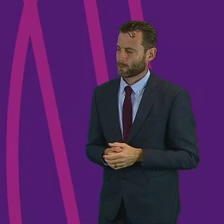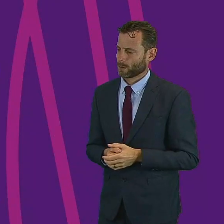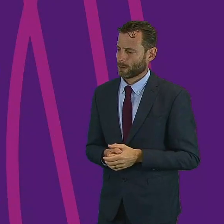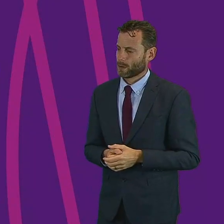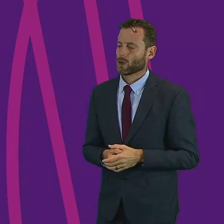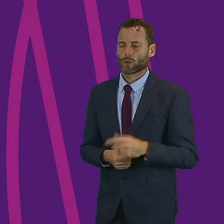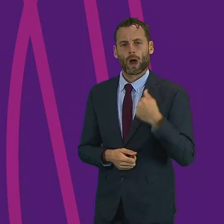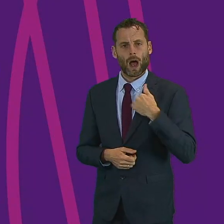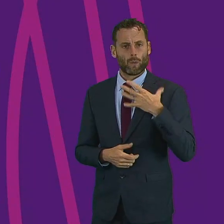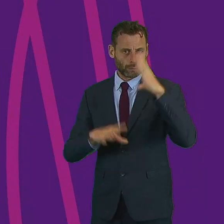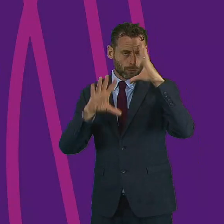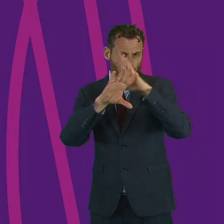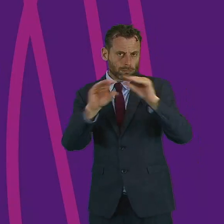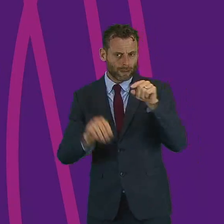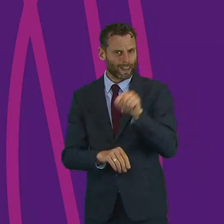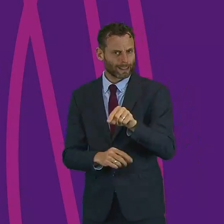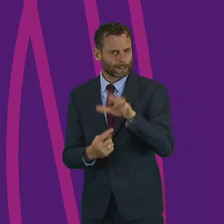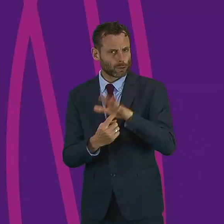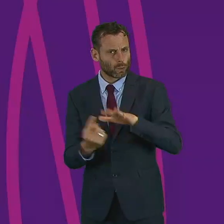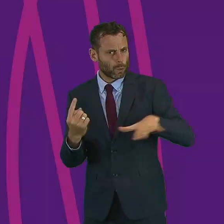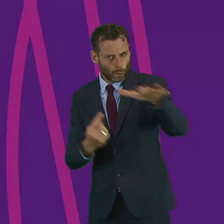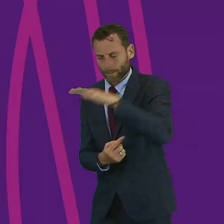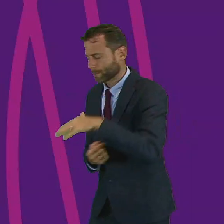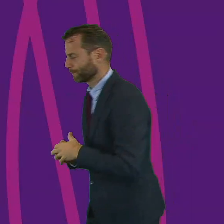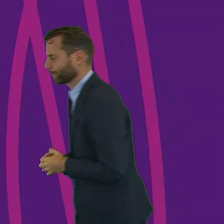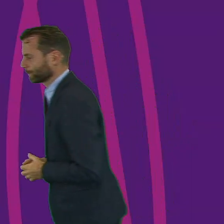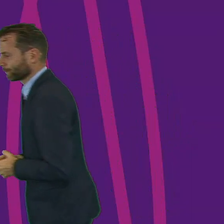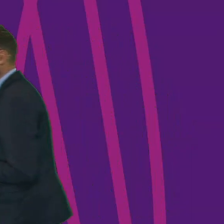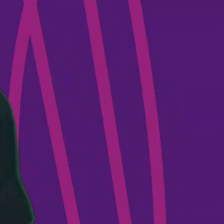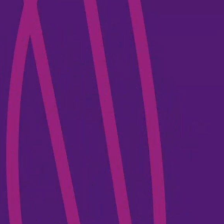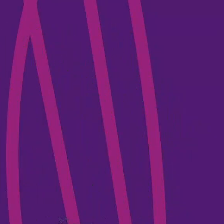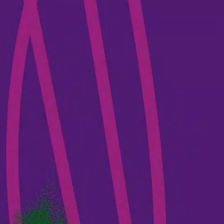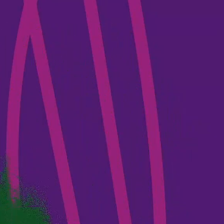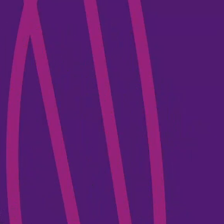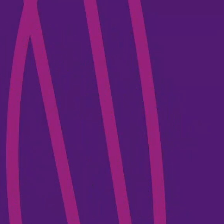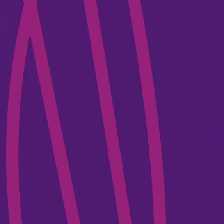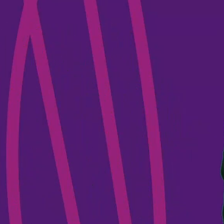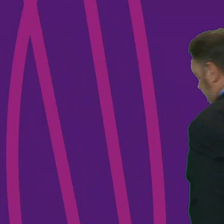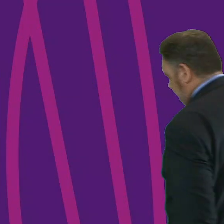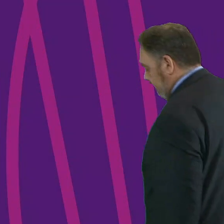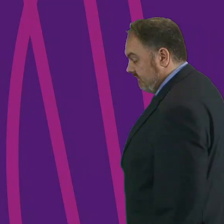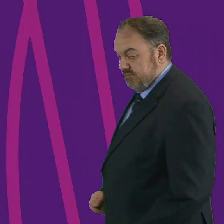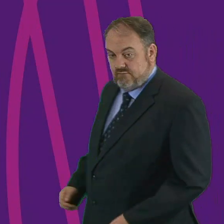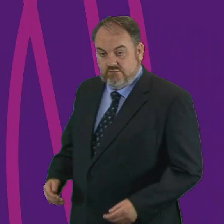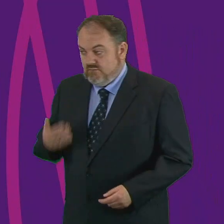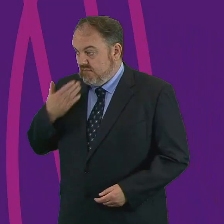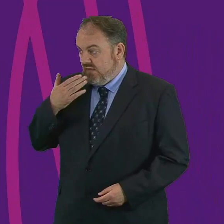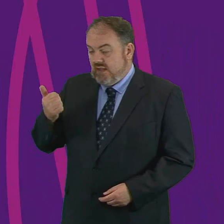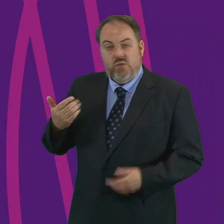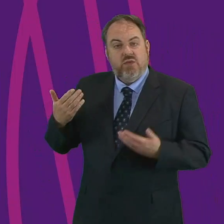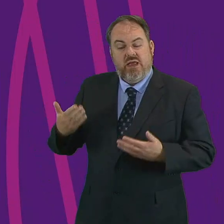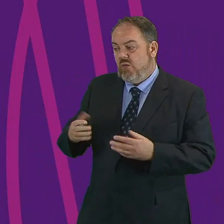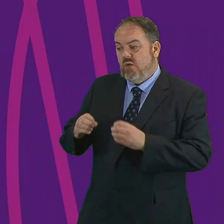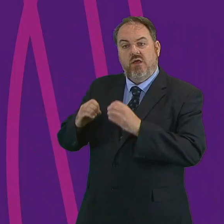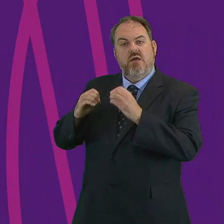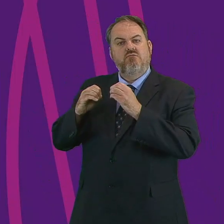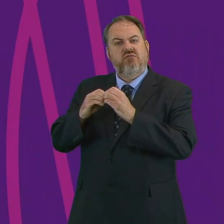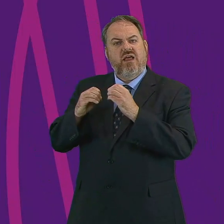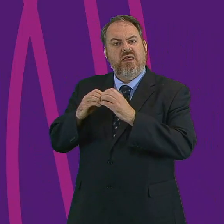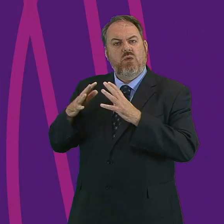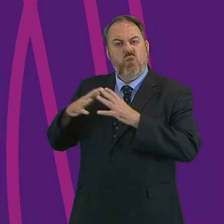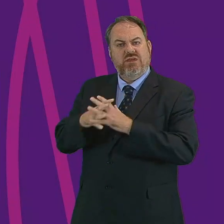best advice and taking the best factors and balancing those, and get to a position where we can